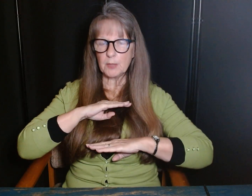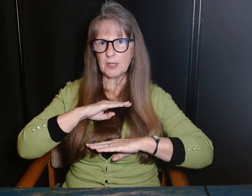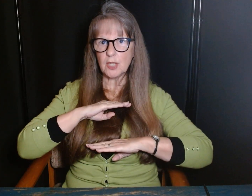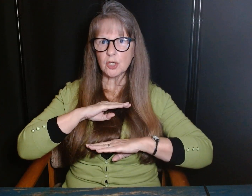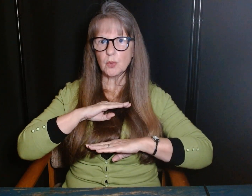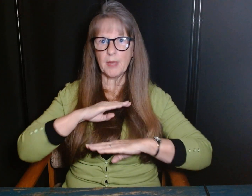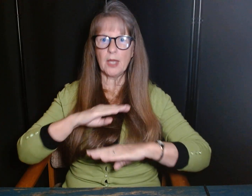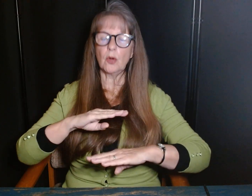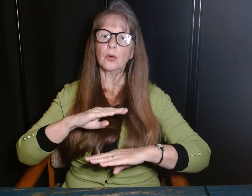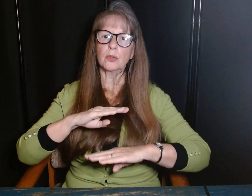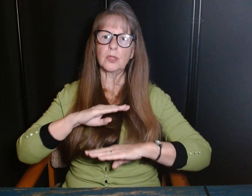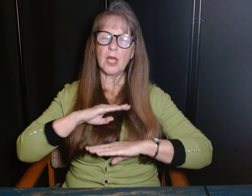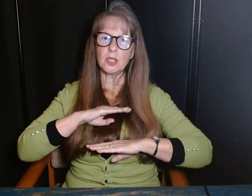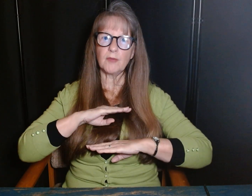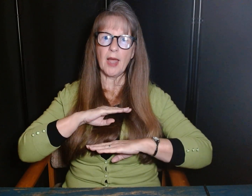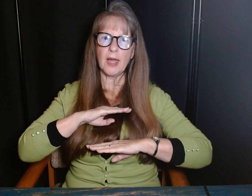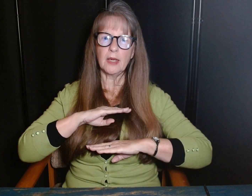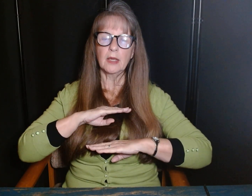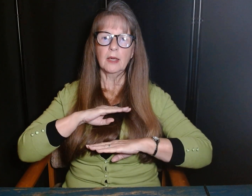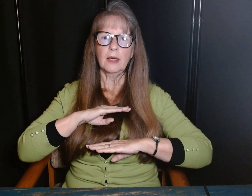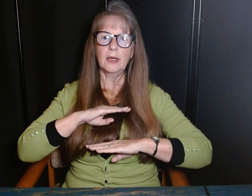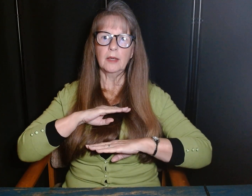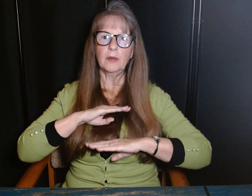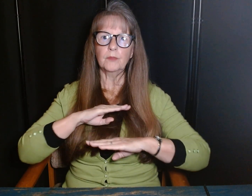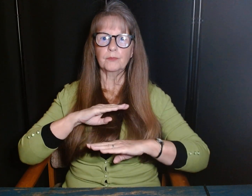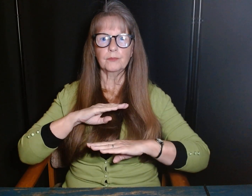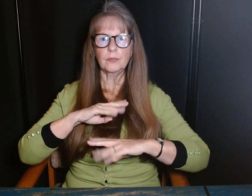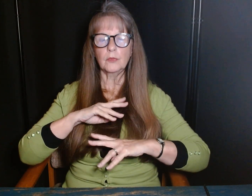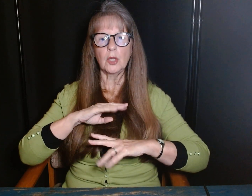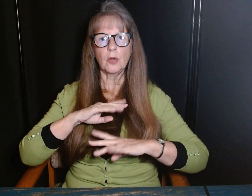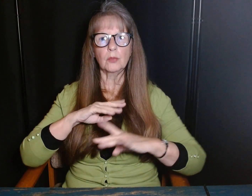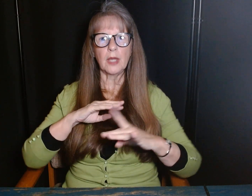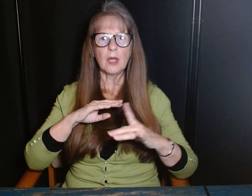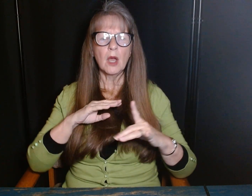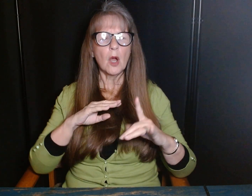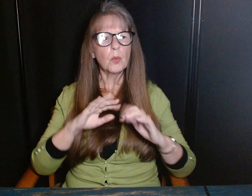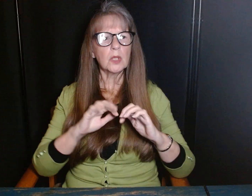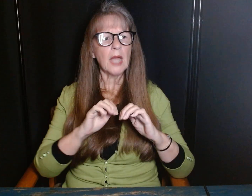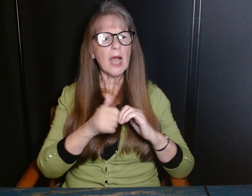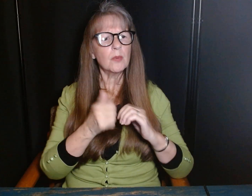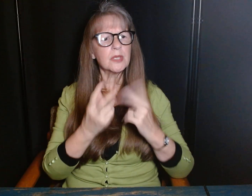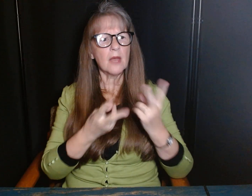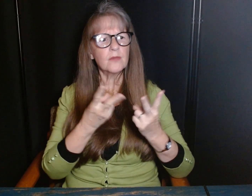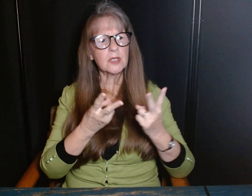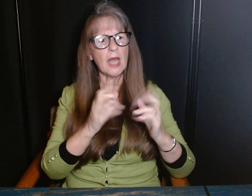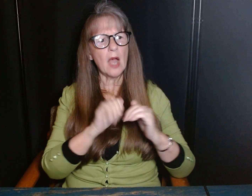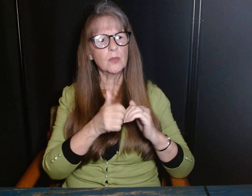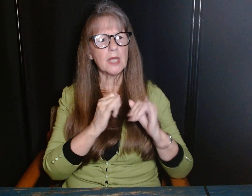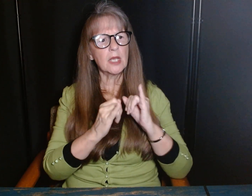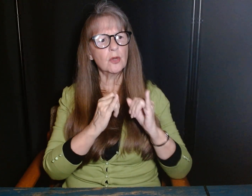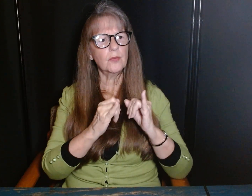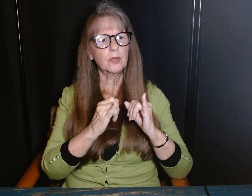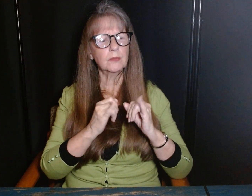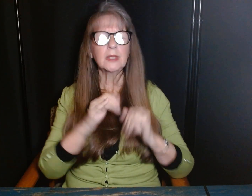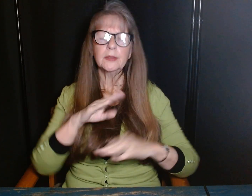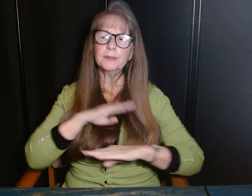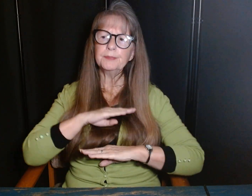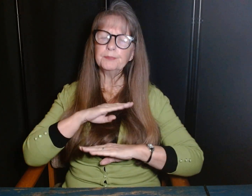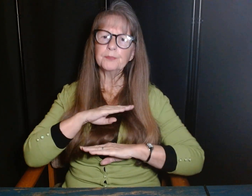expectations were met, or you're satisfied. Um, like, well, how was that visit? How was that interview? Mm, it